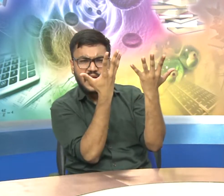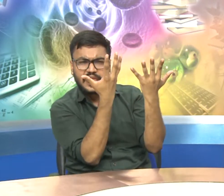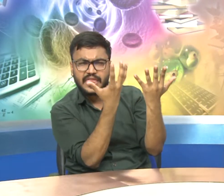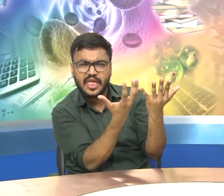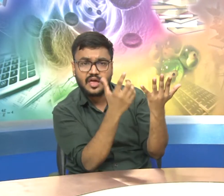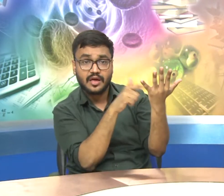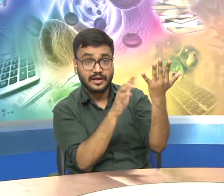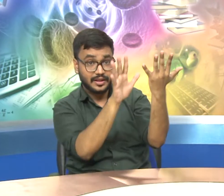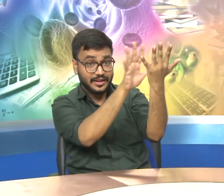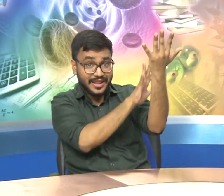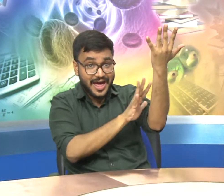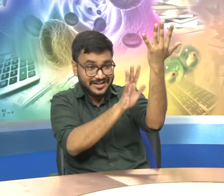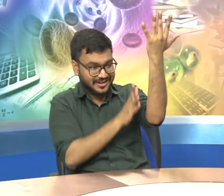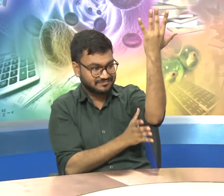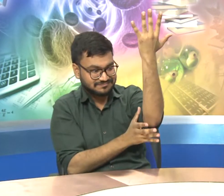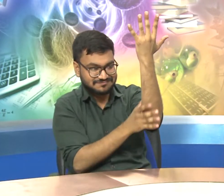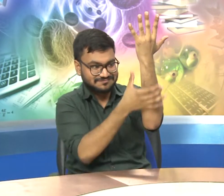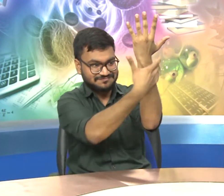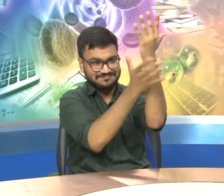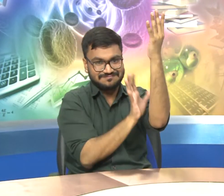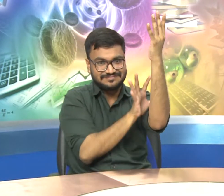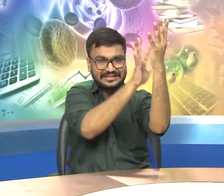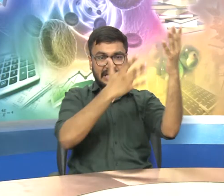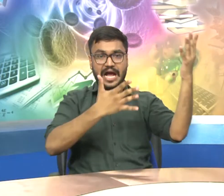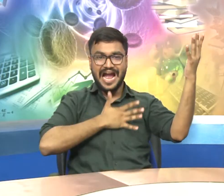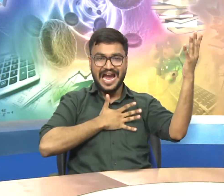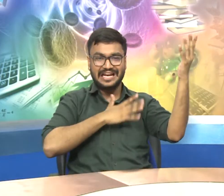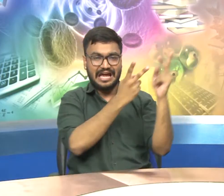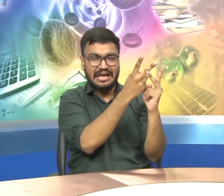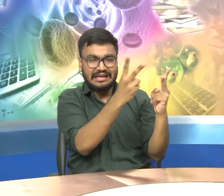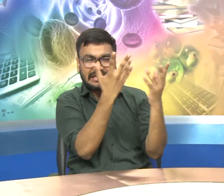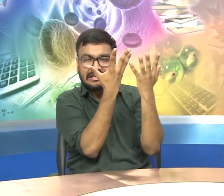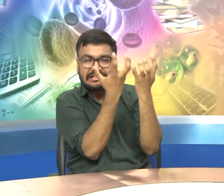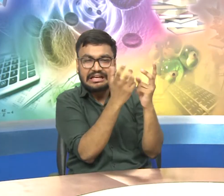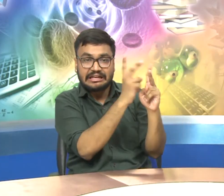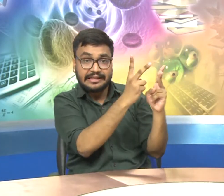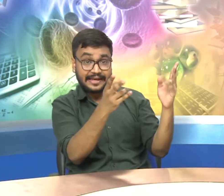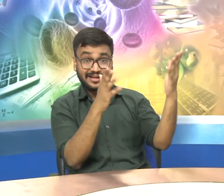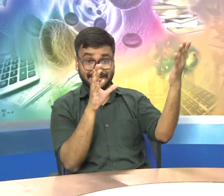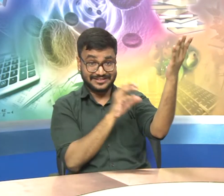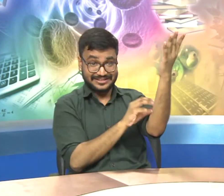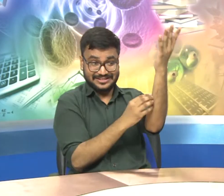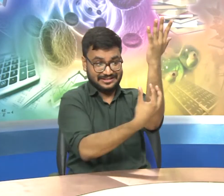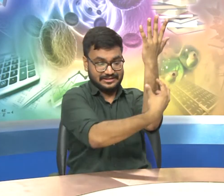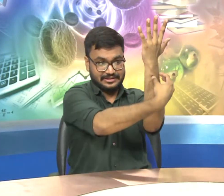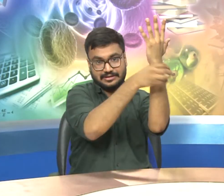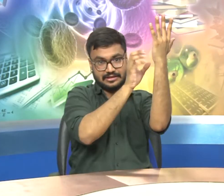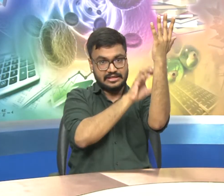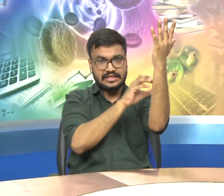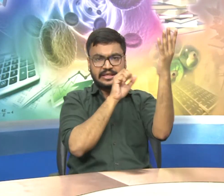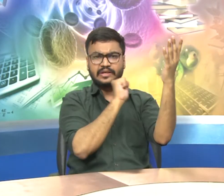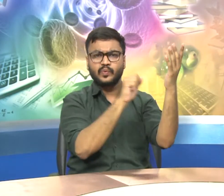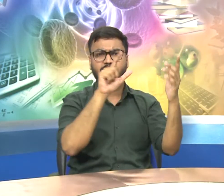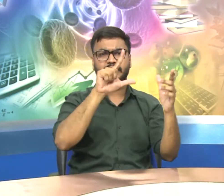earlier the trunks of trees were light in color because they were covered with